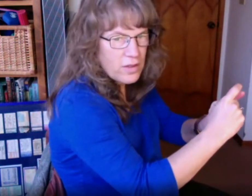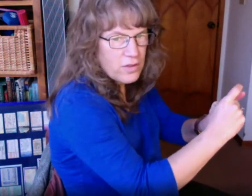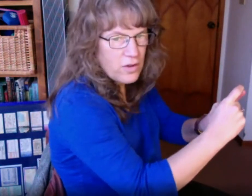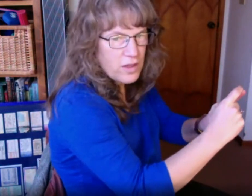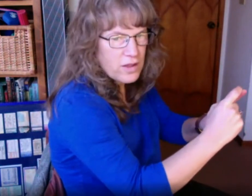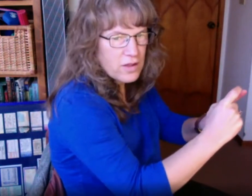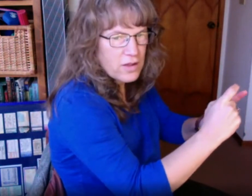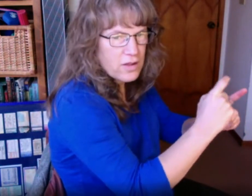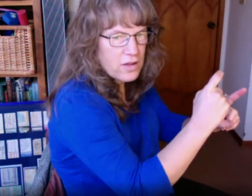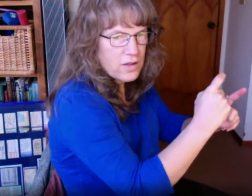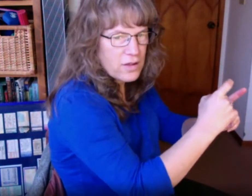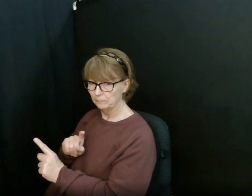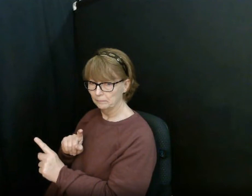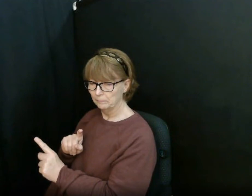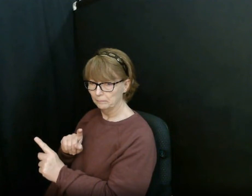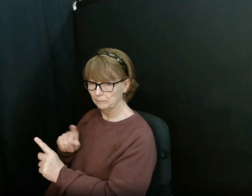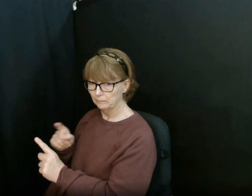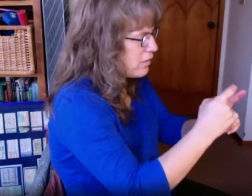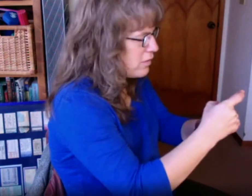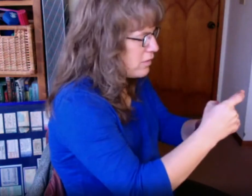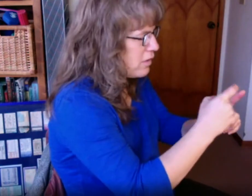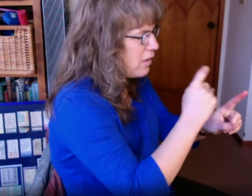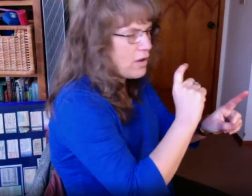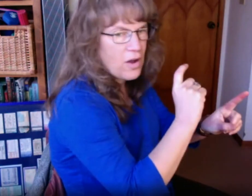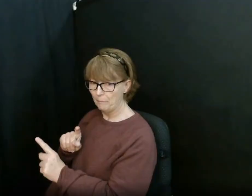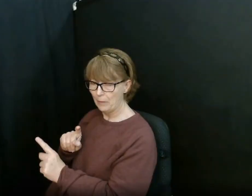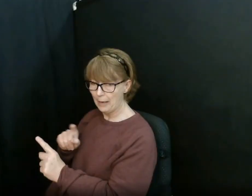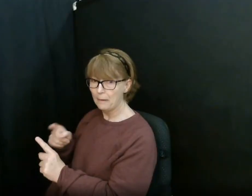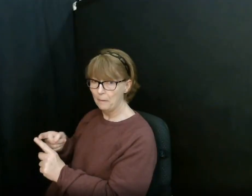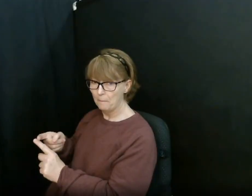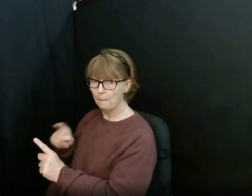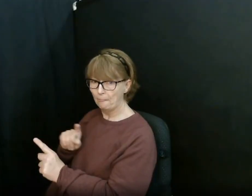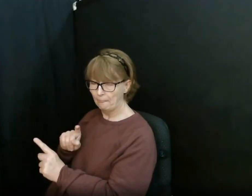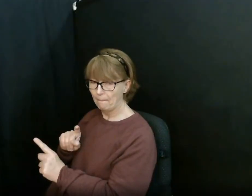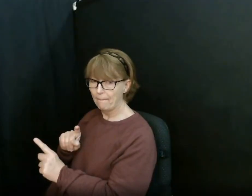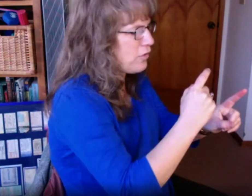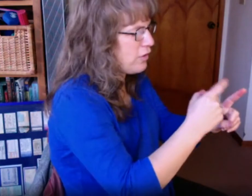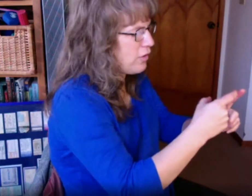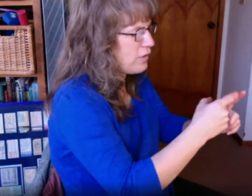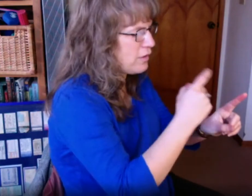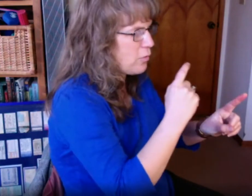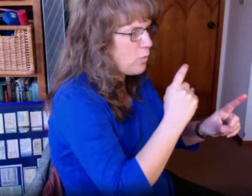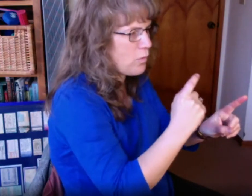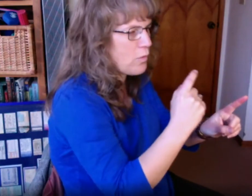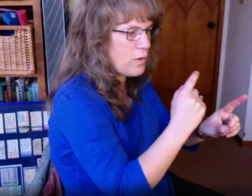So that. Oh. From. Just okay, and just so that we just